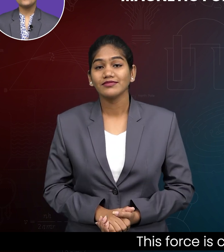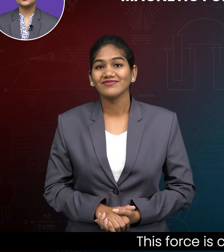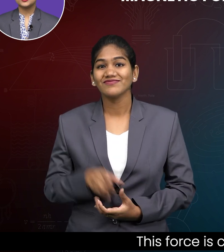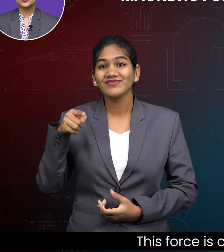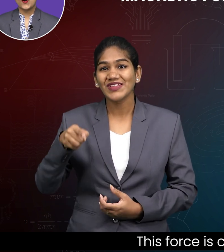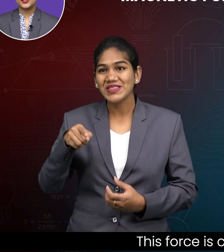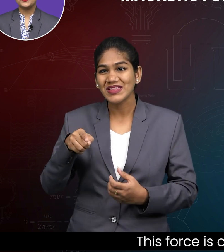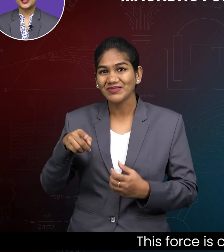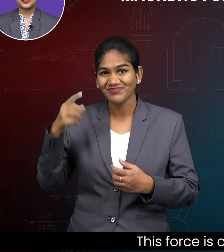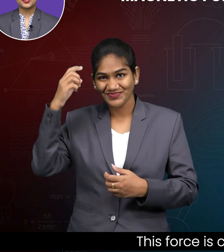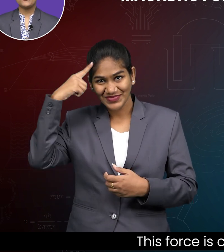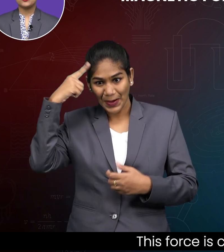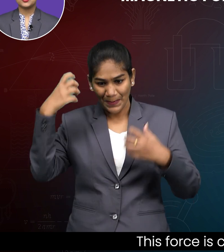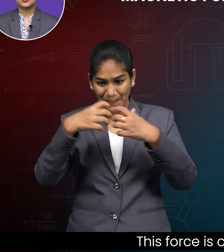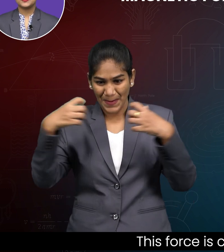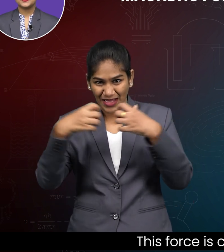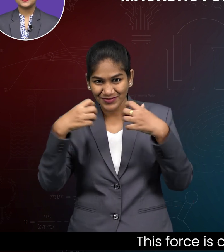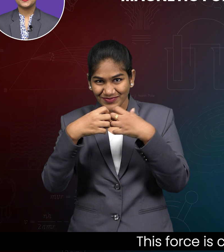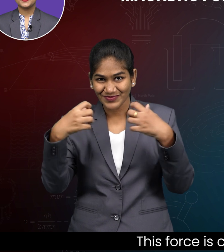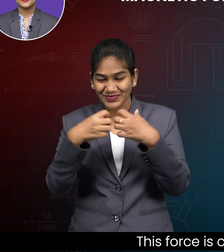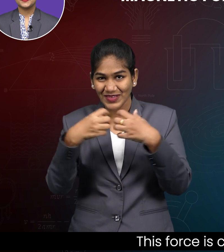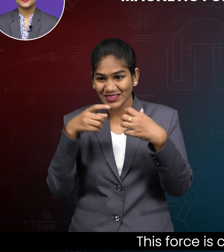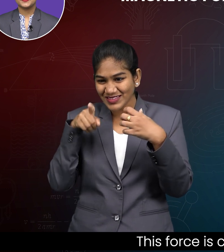This force is called magnetic force.